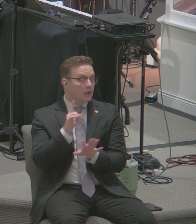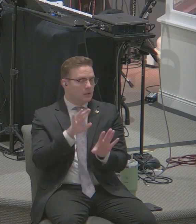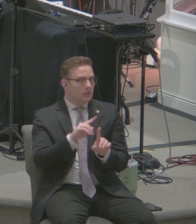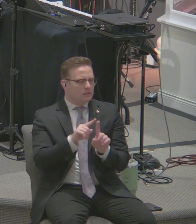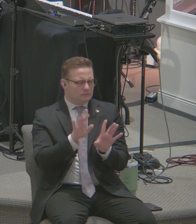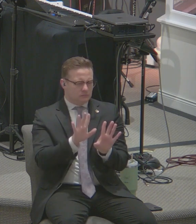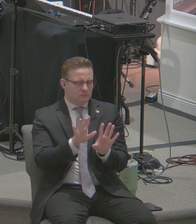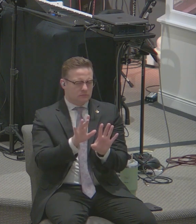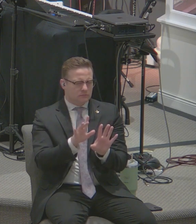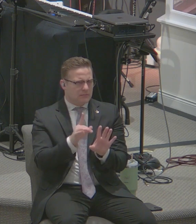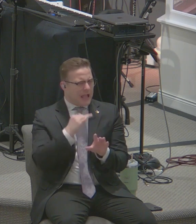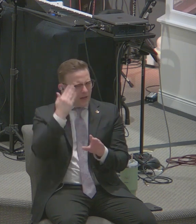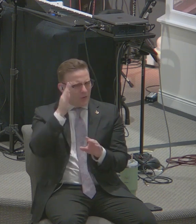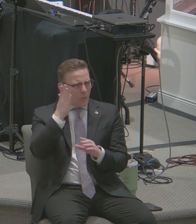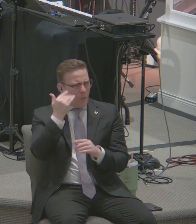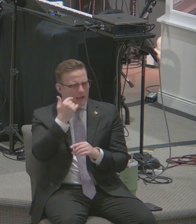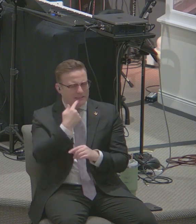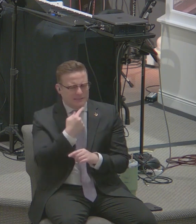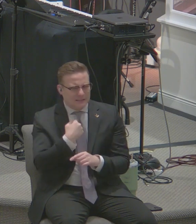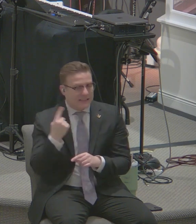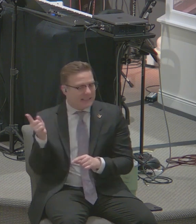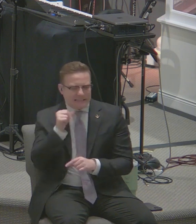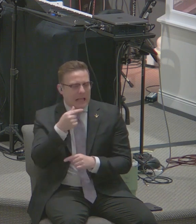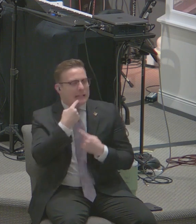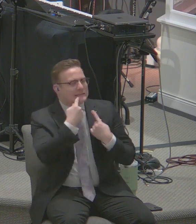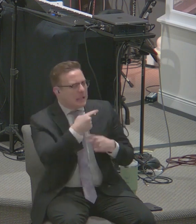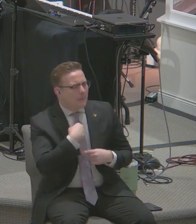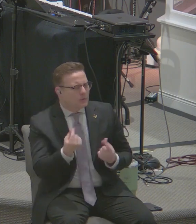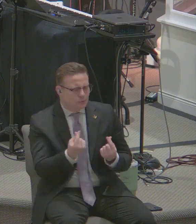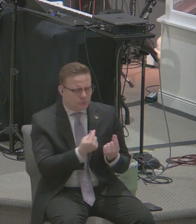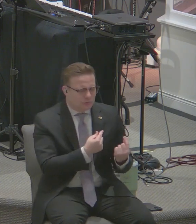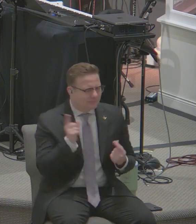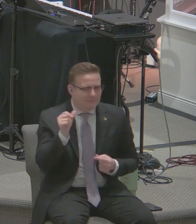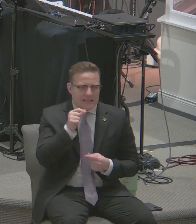I got to take that back. I don't know why we say that. He doesn't tell me what to do.